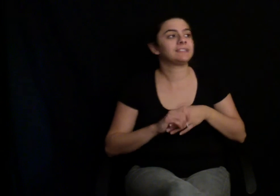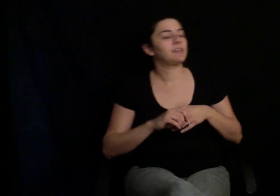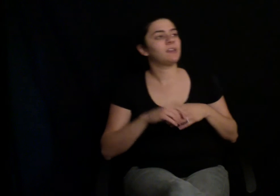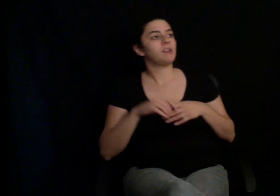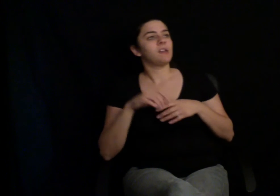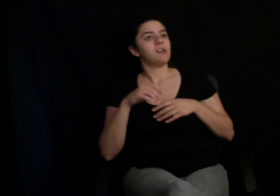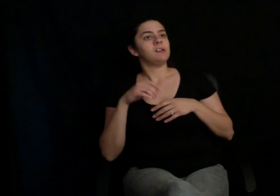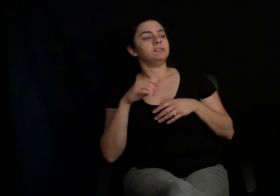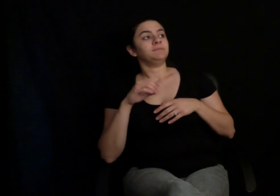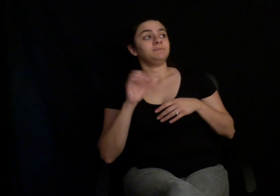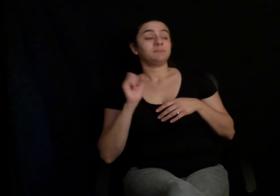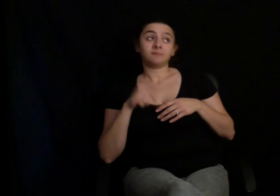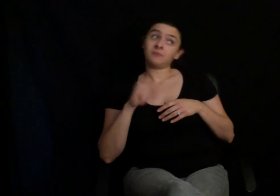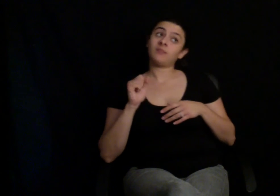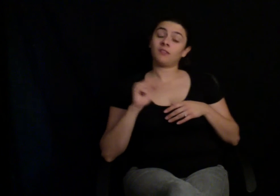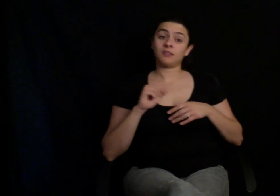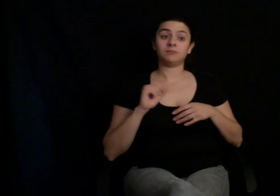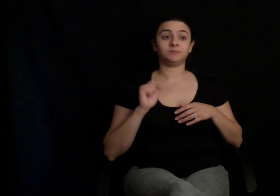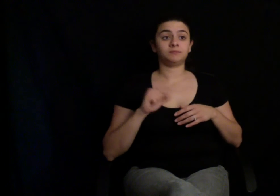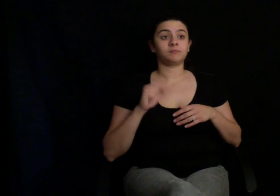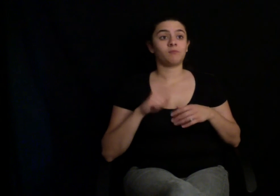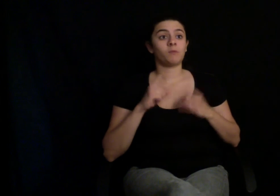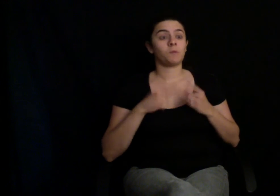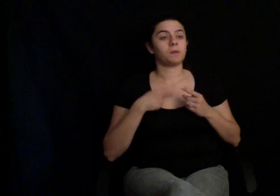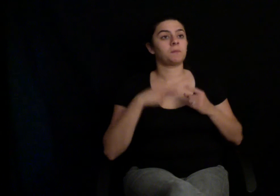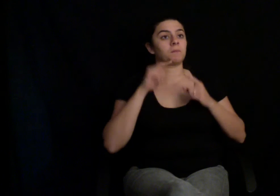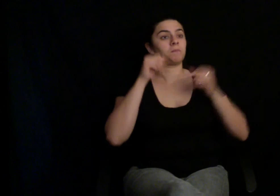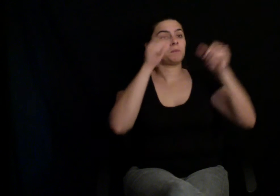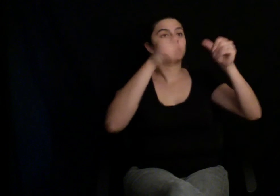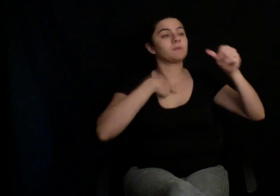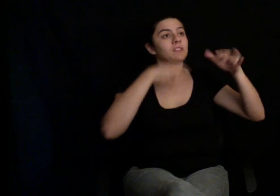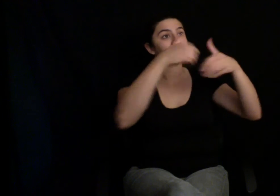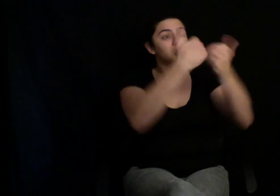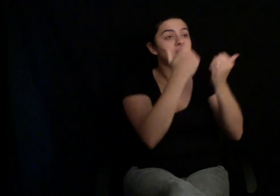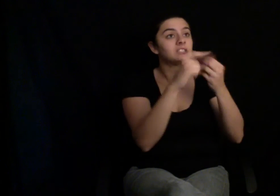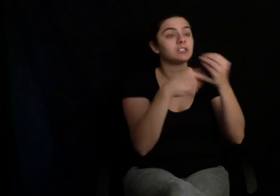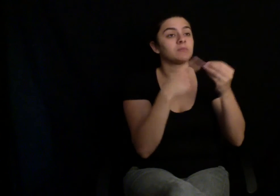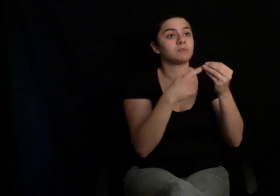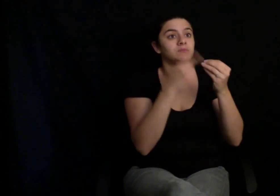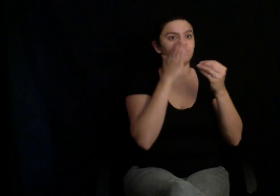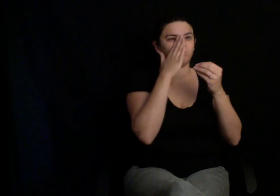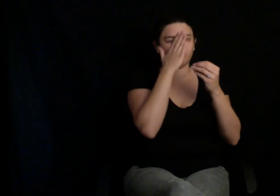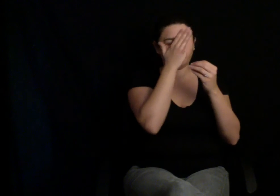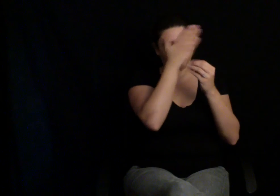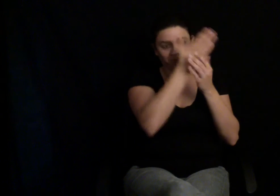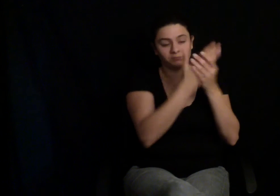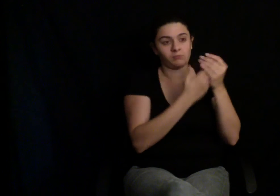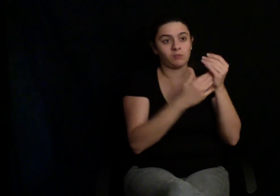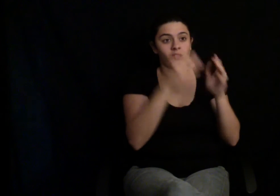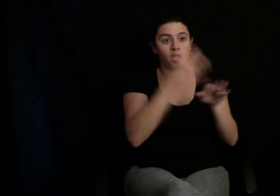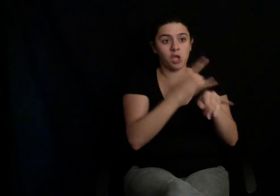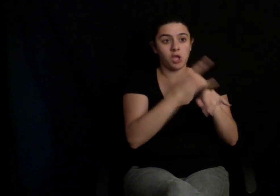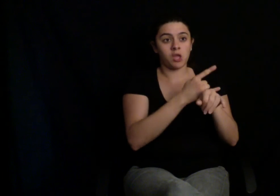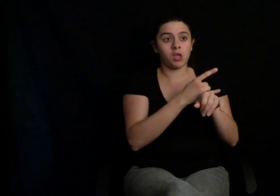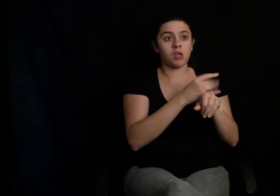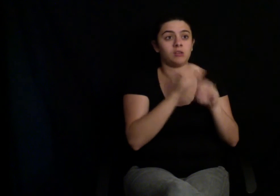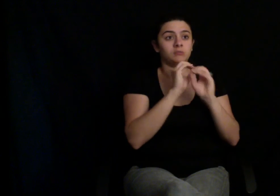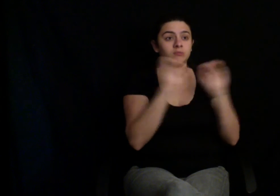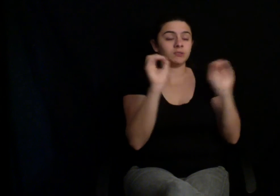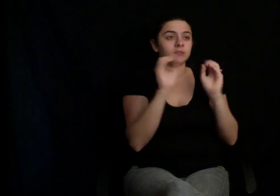life of its own. All of the, God, it's just amazing. Like the I want to be offended liberal media had a field day with it. It